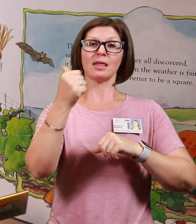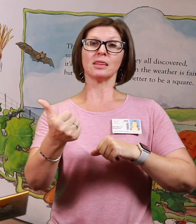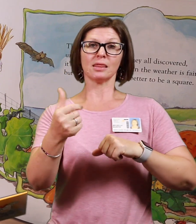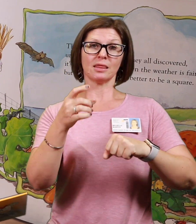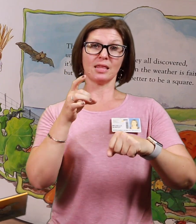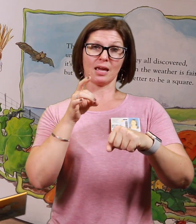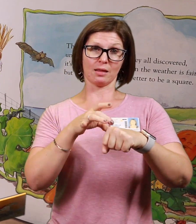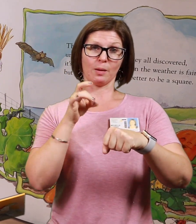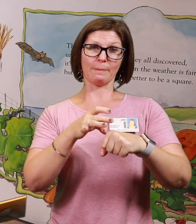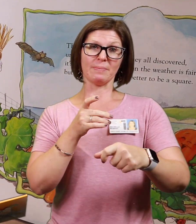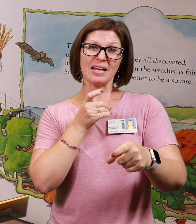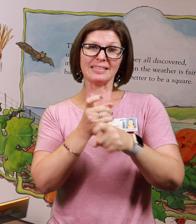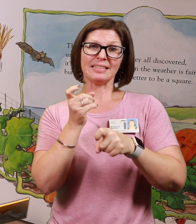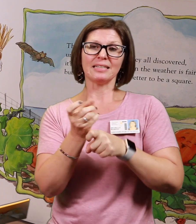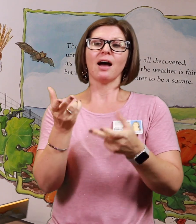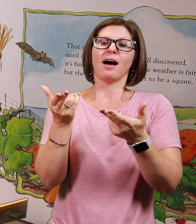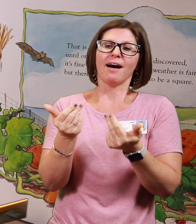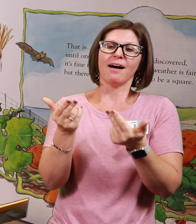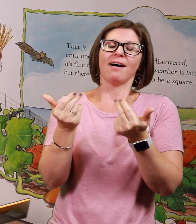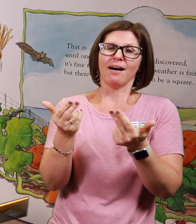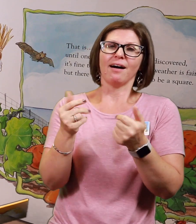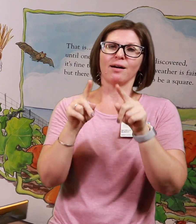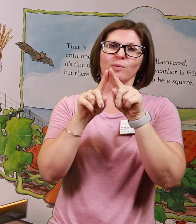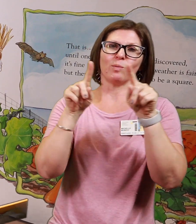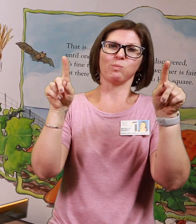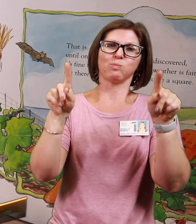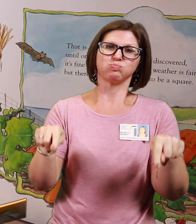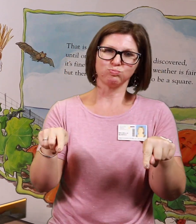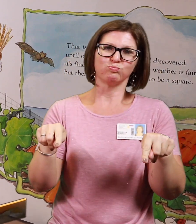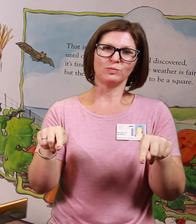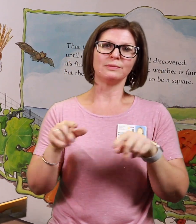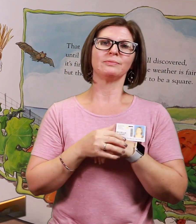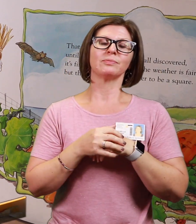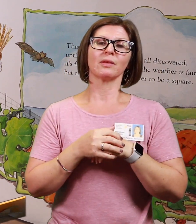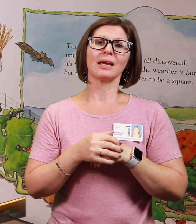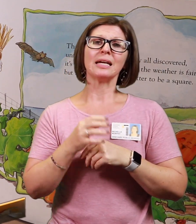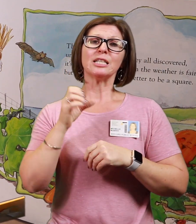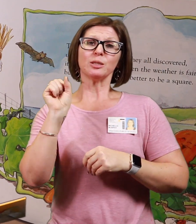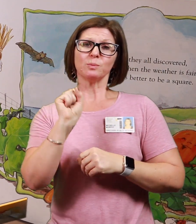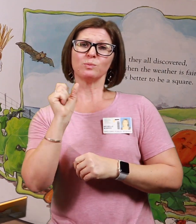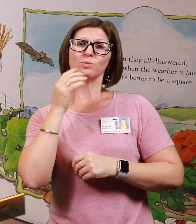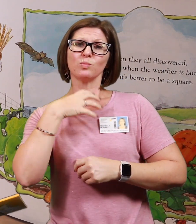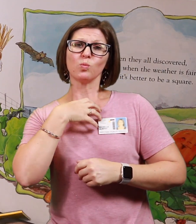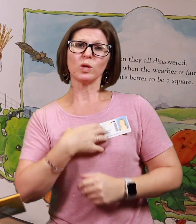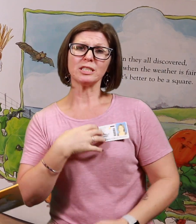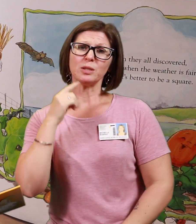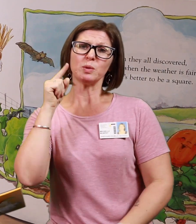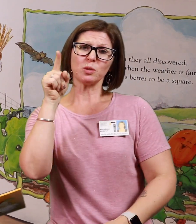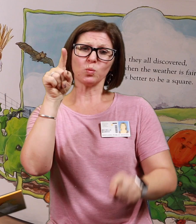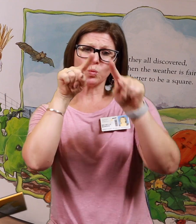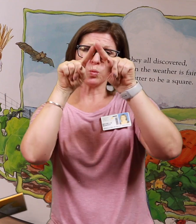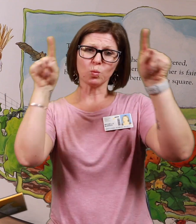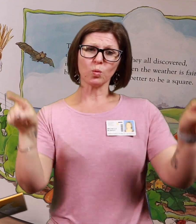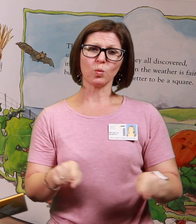pumpkins teased him because he was square. Spookley wished he was round and could roll